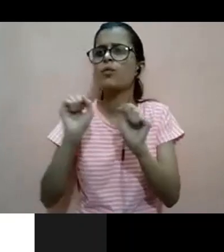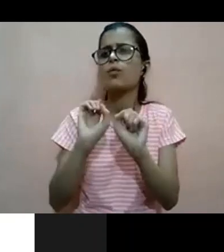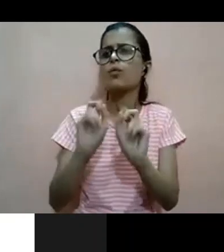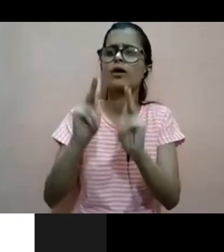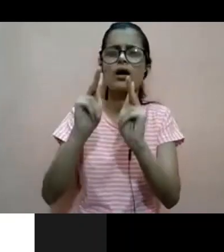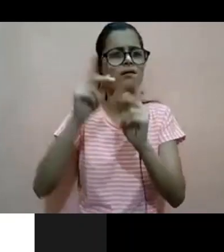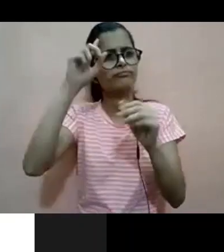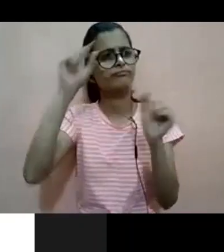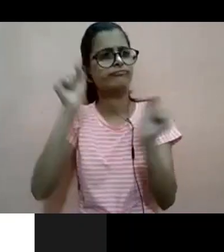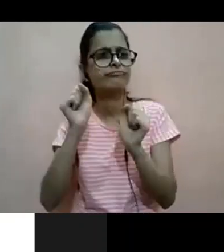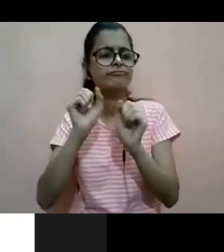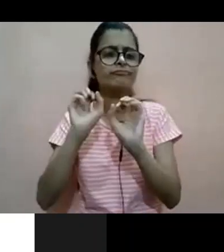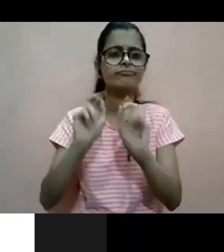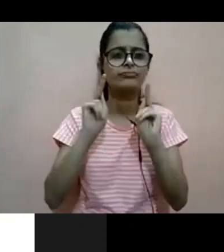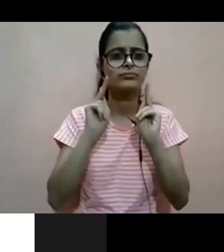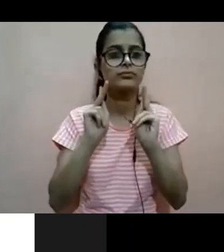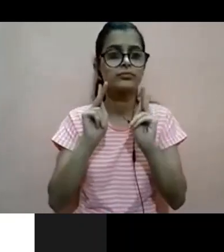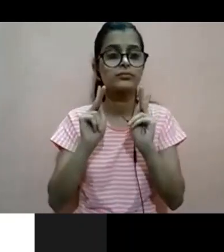it seems to me that,